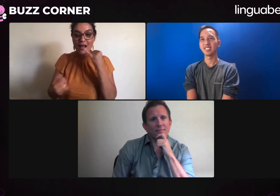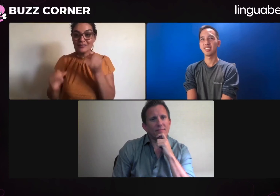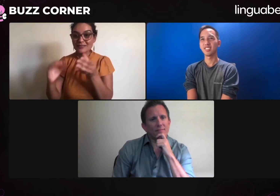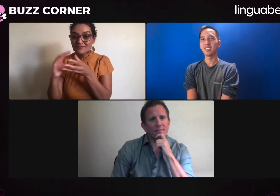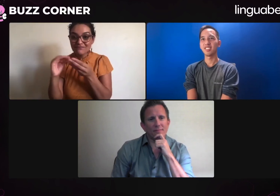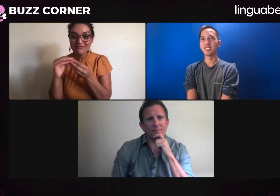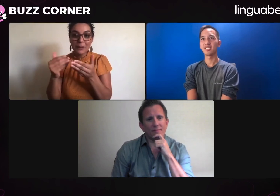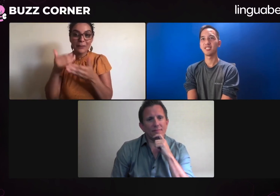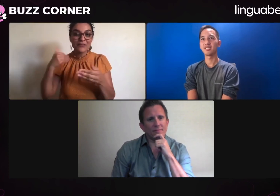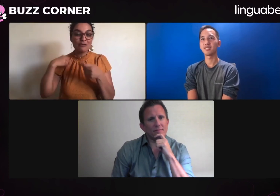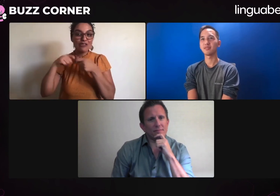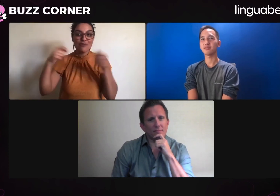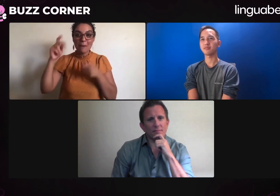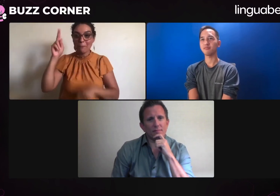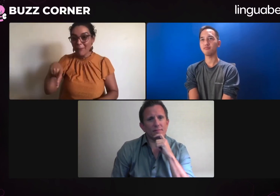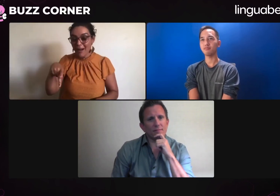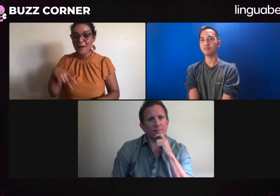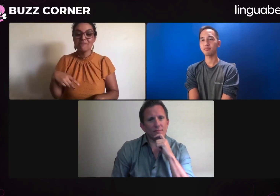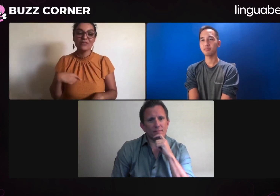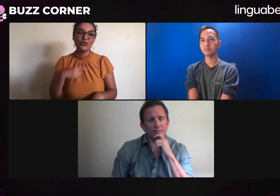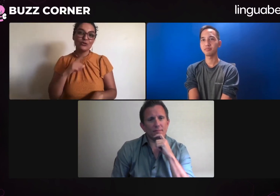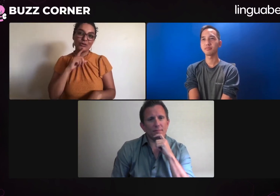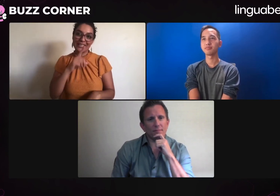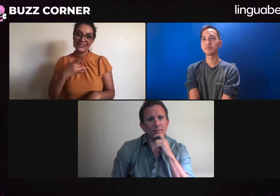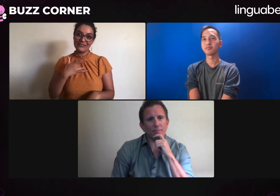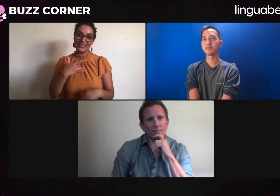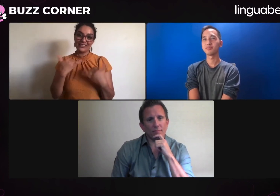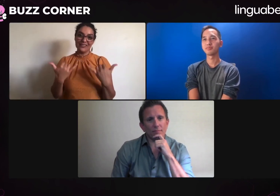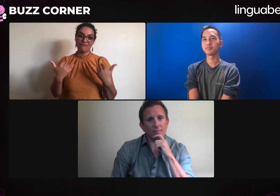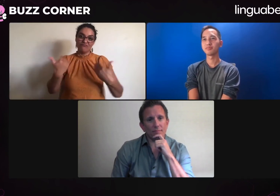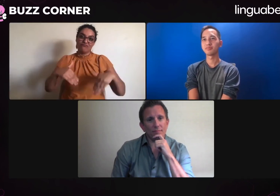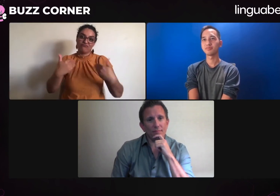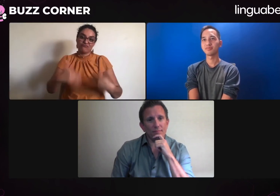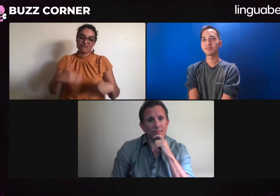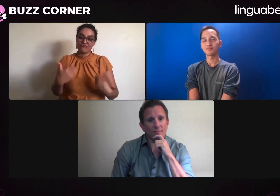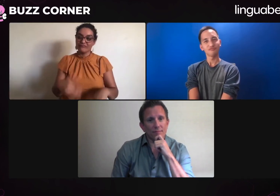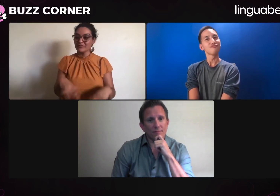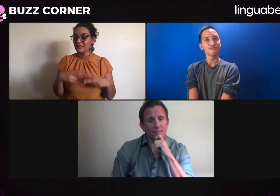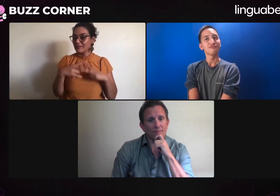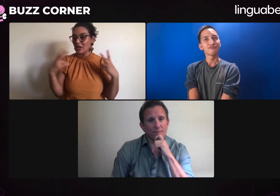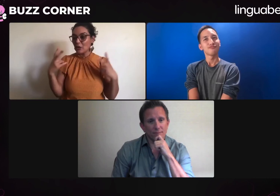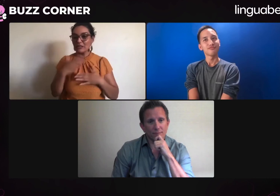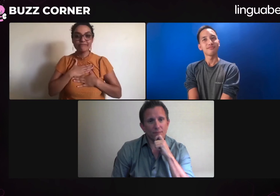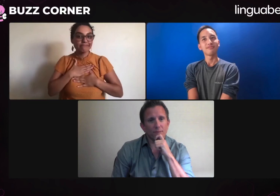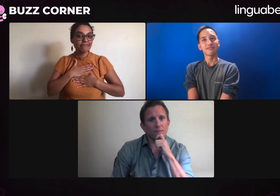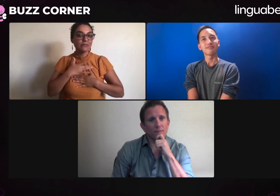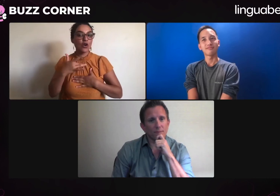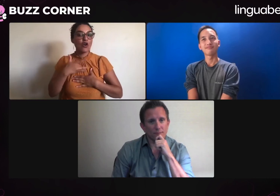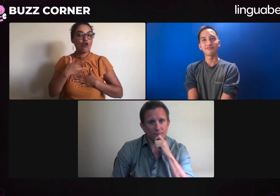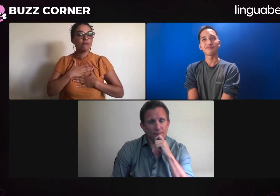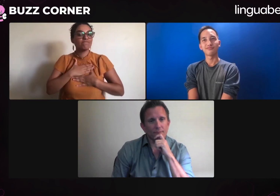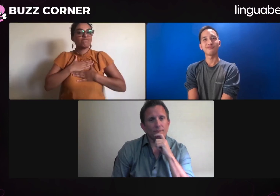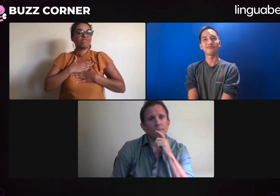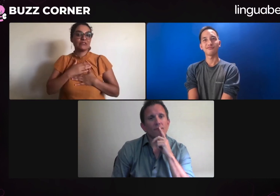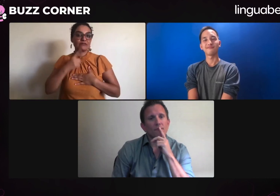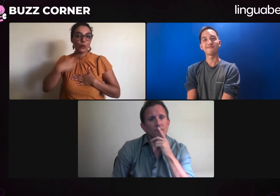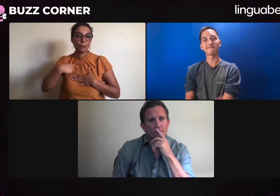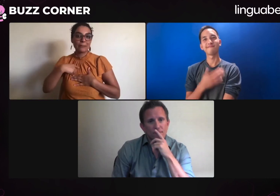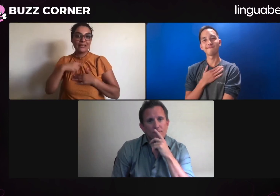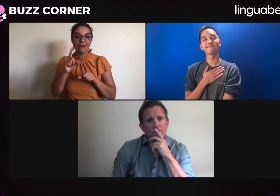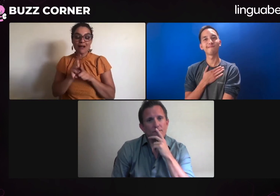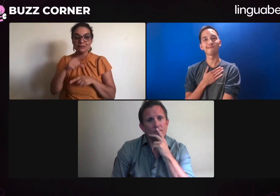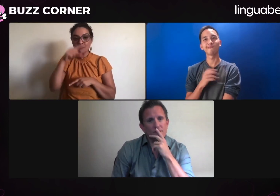Exactly. If anyone wants to have any last final comments before we wrap up, we would welcome those. This has really been a